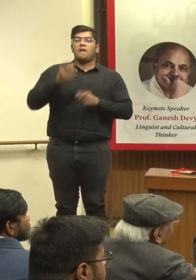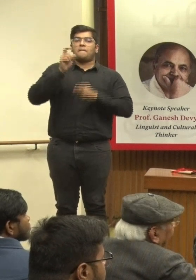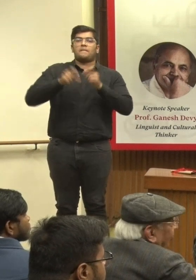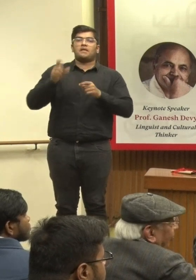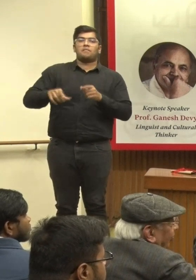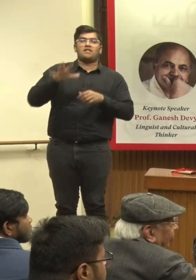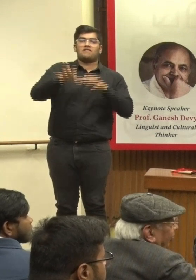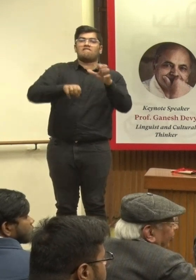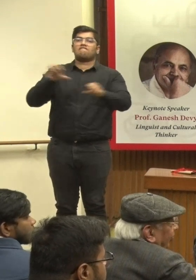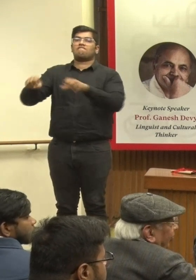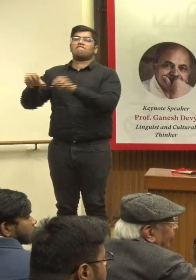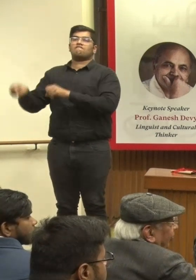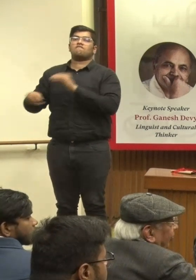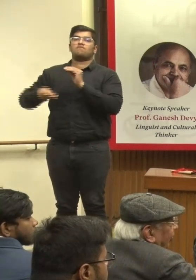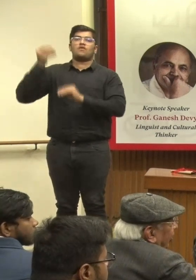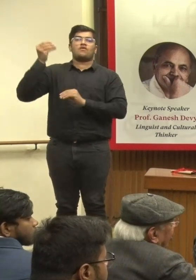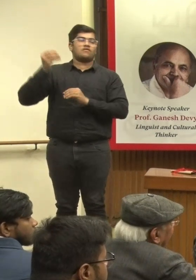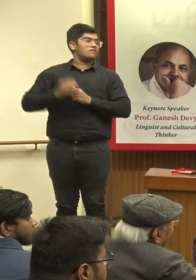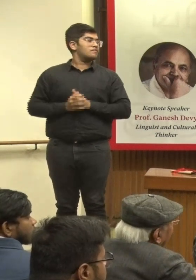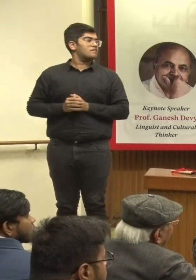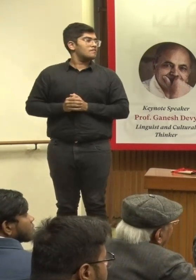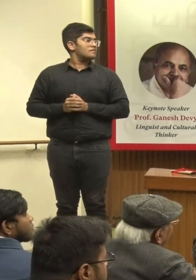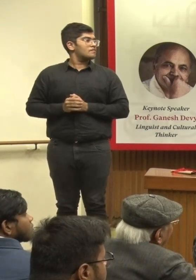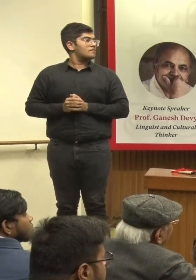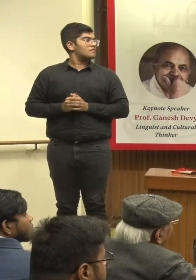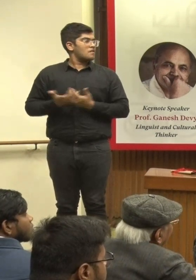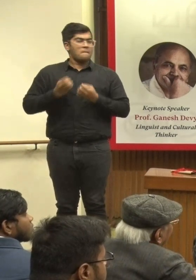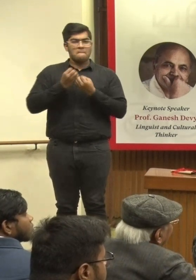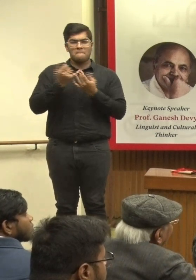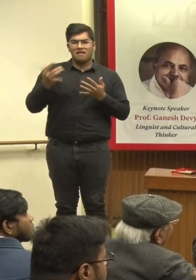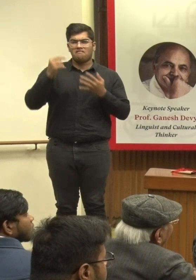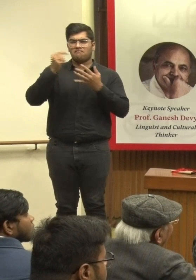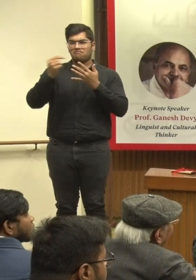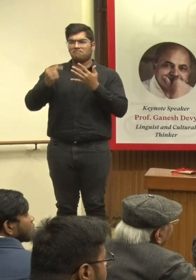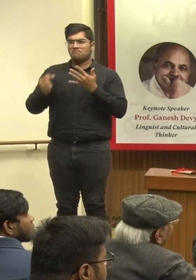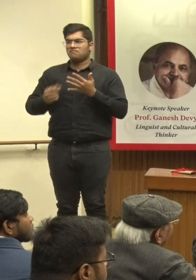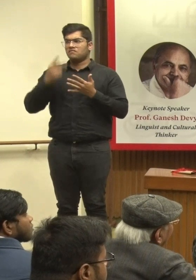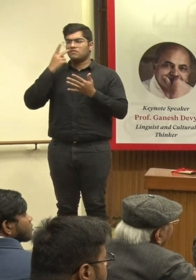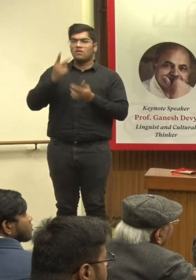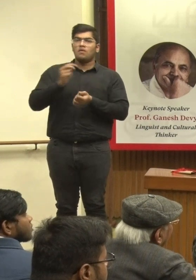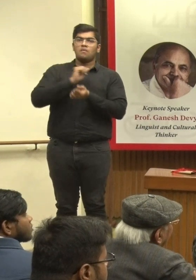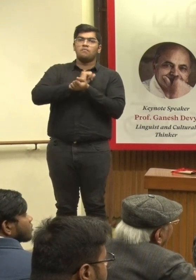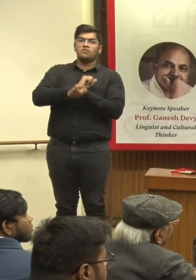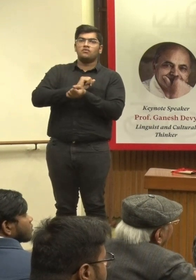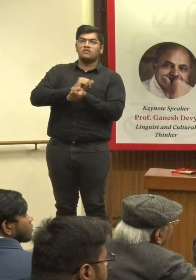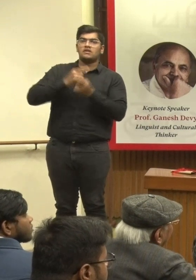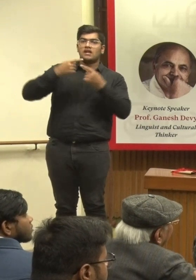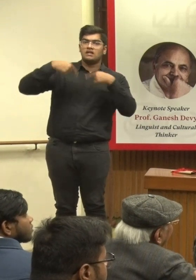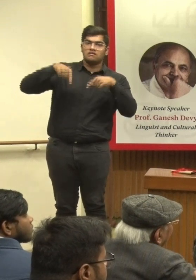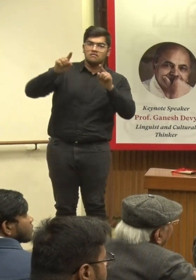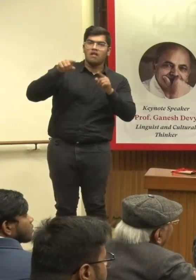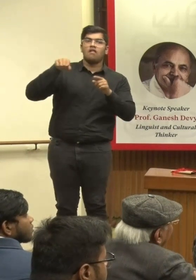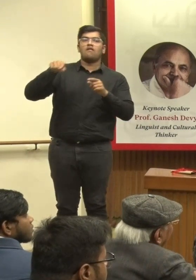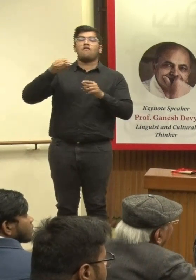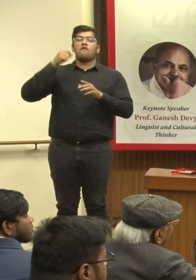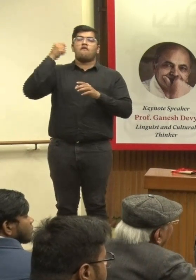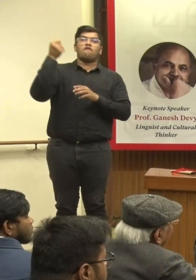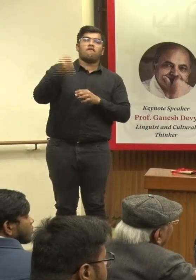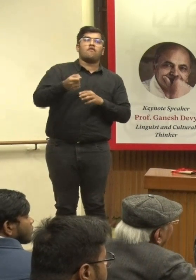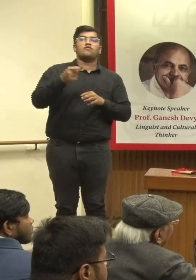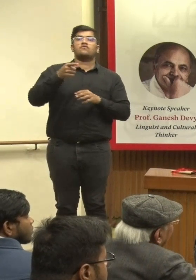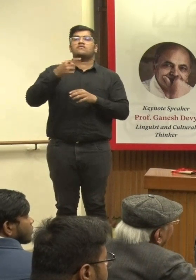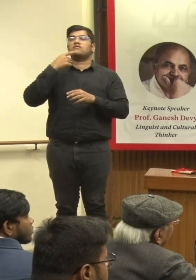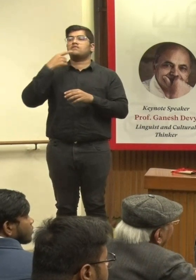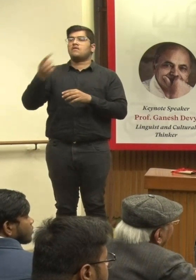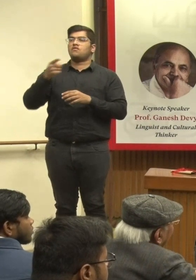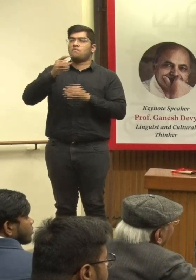preventive detentions. And in many cases, the police itself criminalize these people by forcing them to